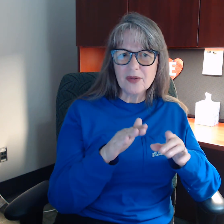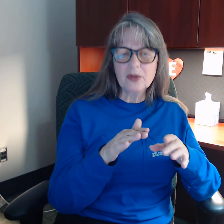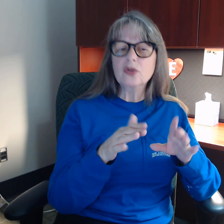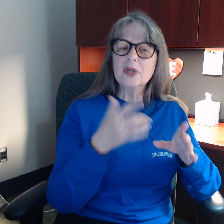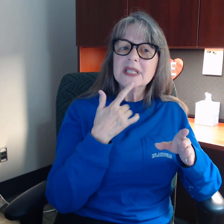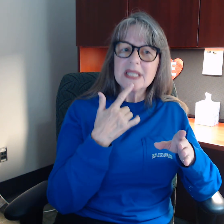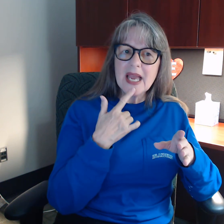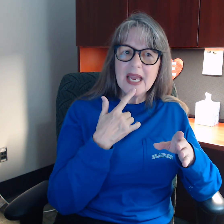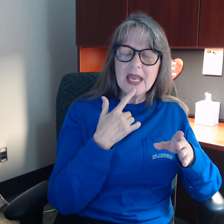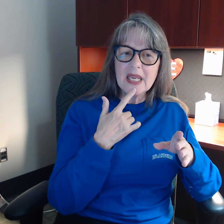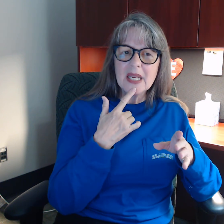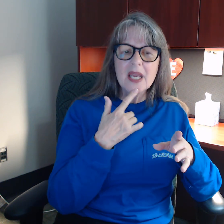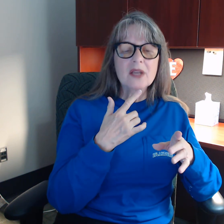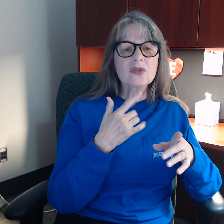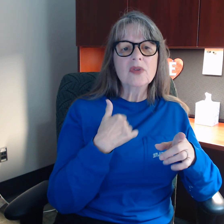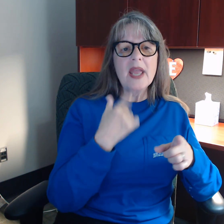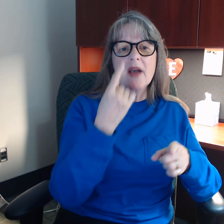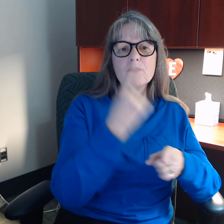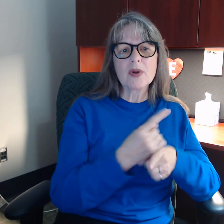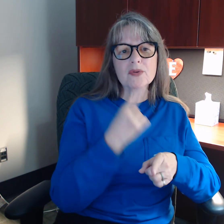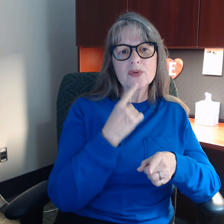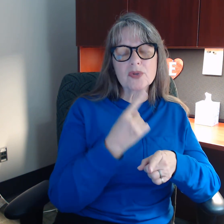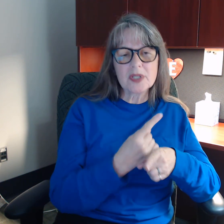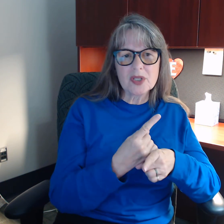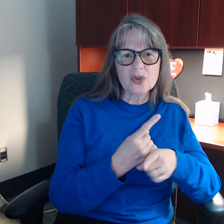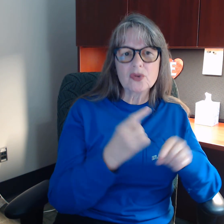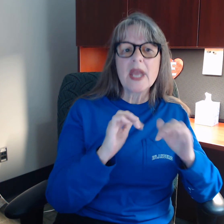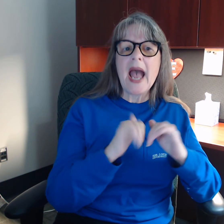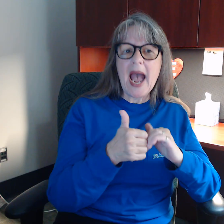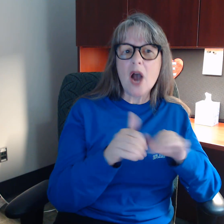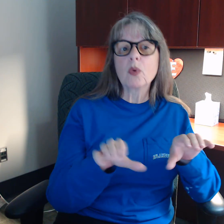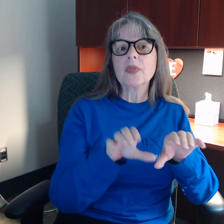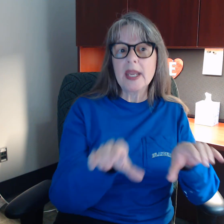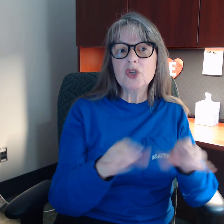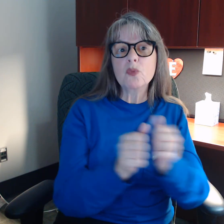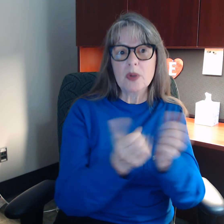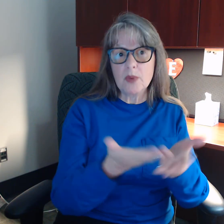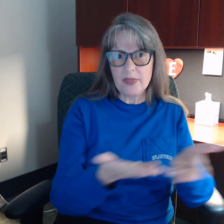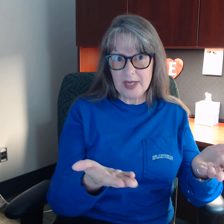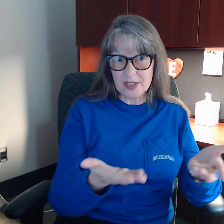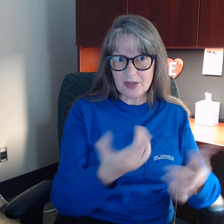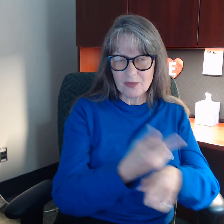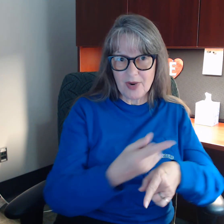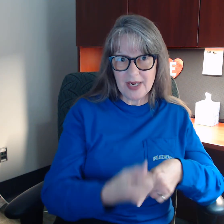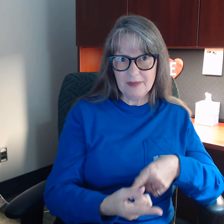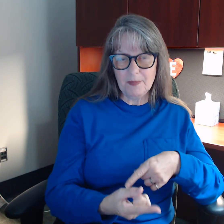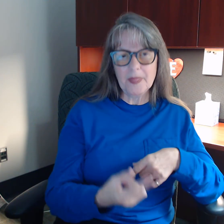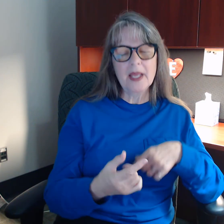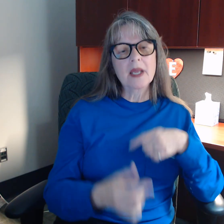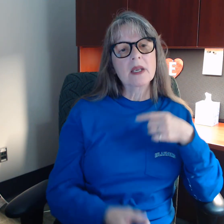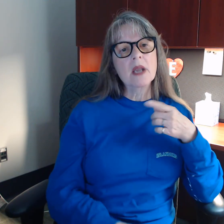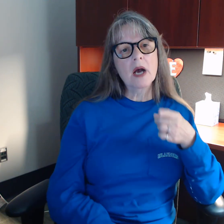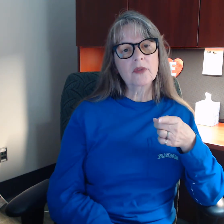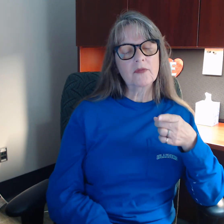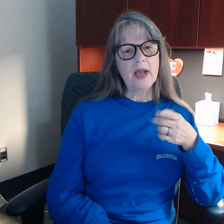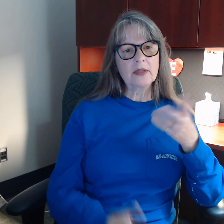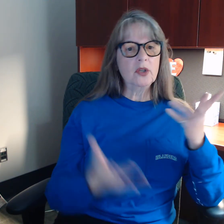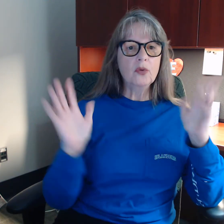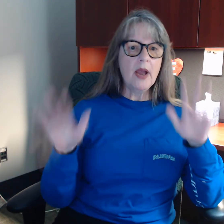you could say, do they have brothers or sisters? How are they doing with this, right? Not the fact that you have